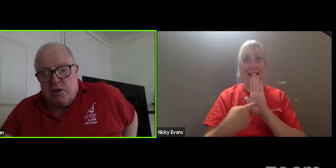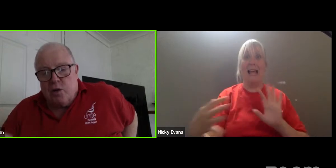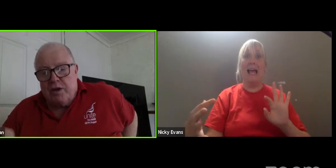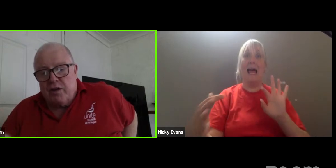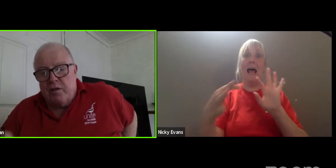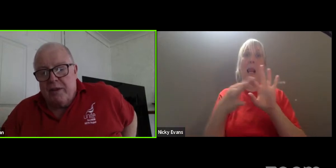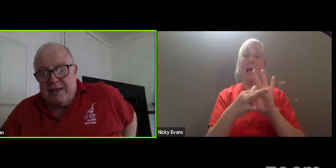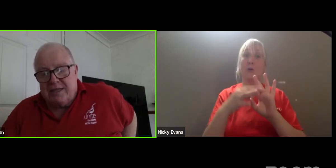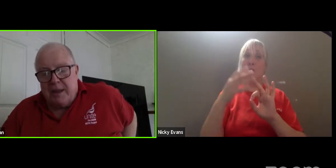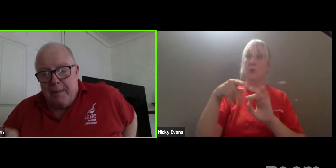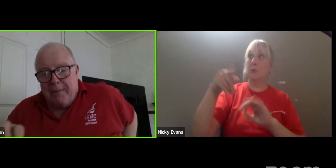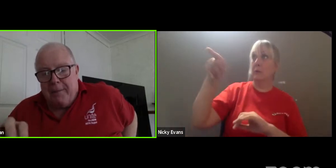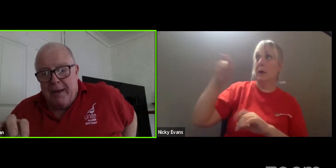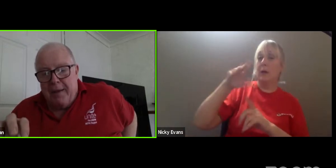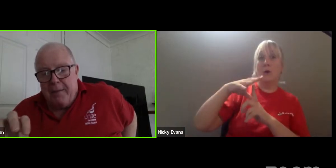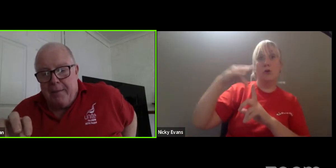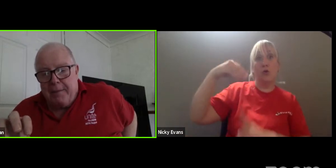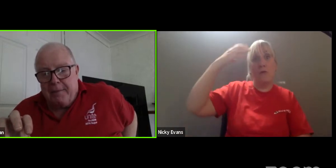the Tory government's